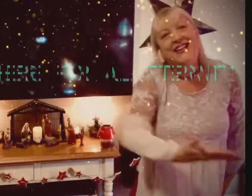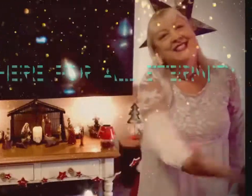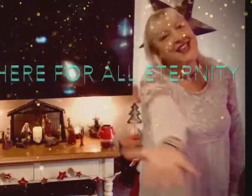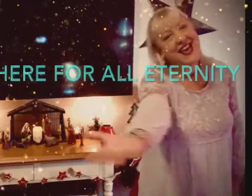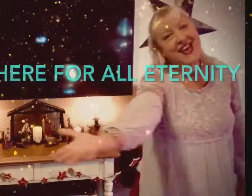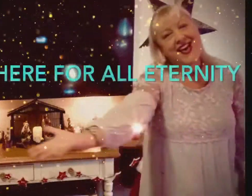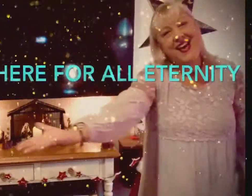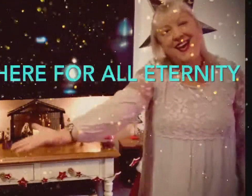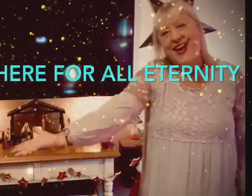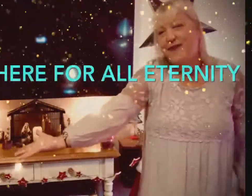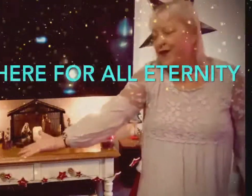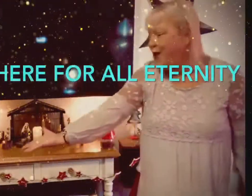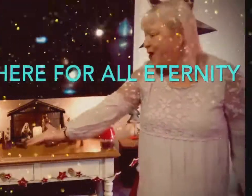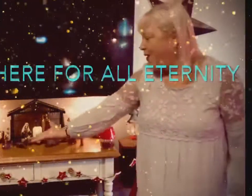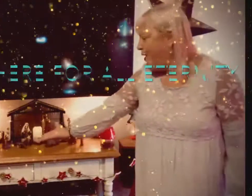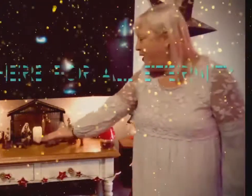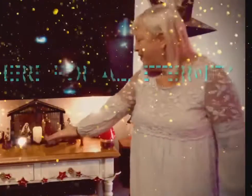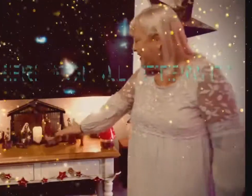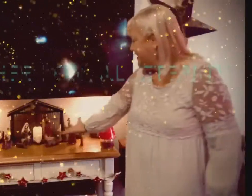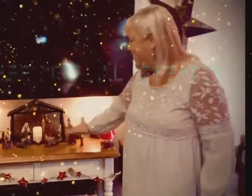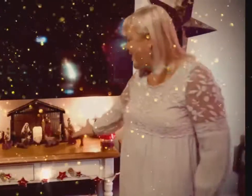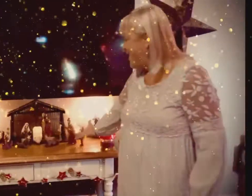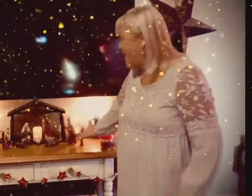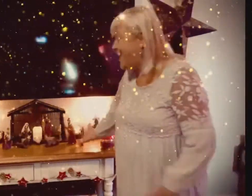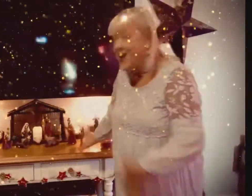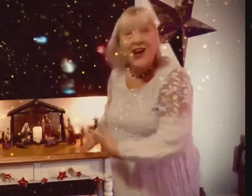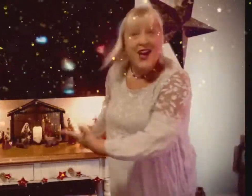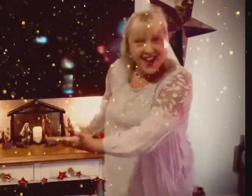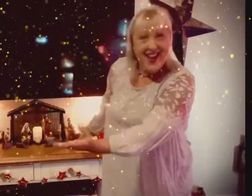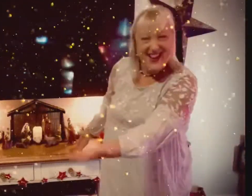there for all eternity.